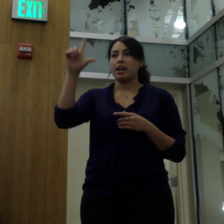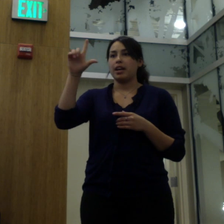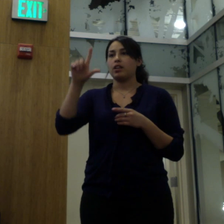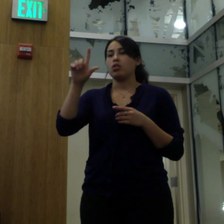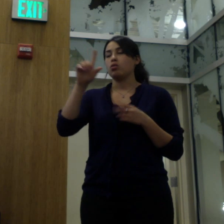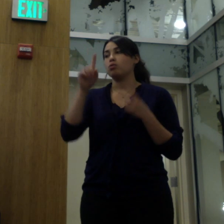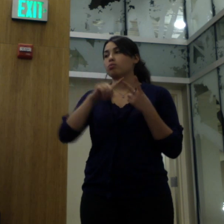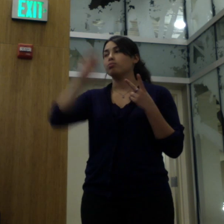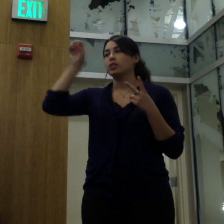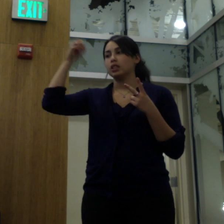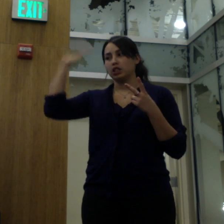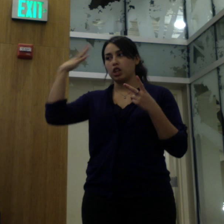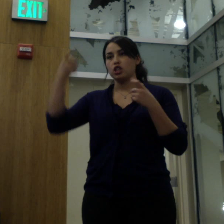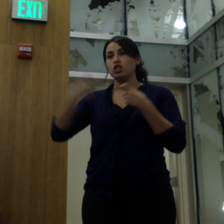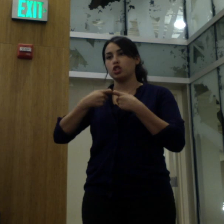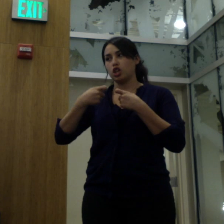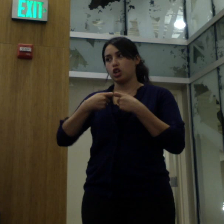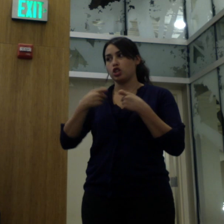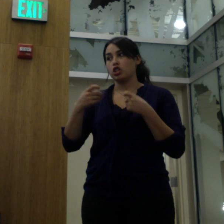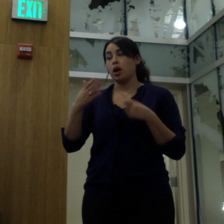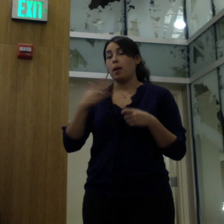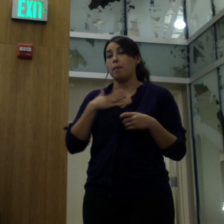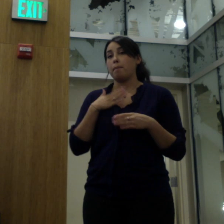Let's see, for my shelter,